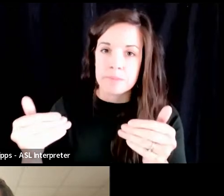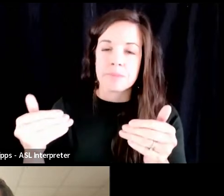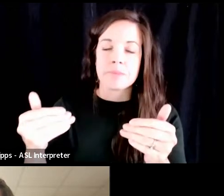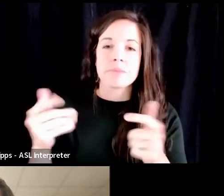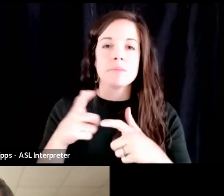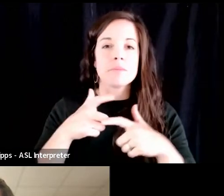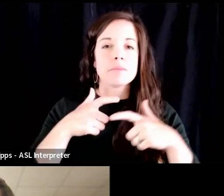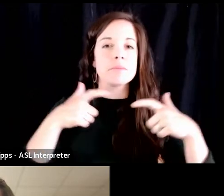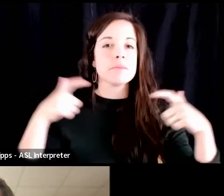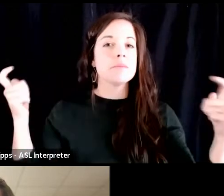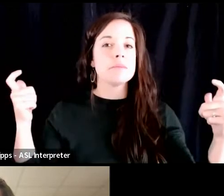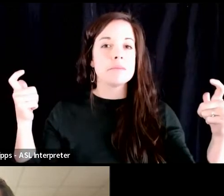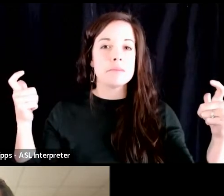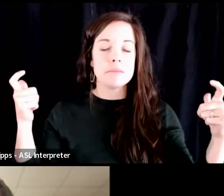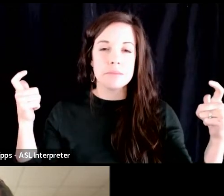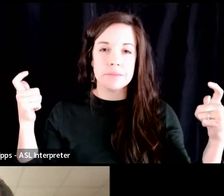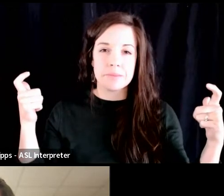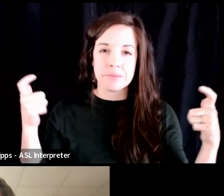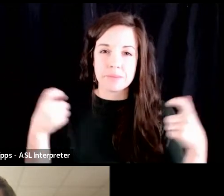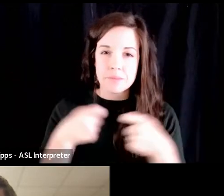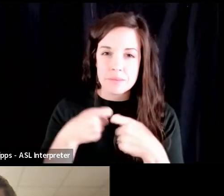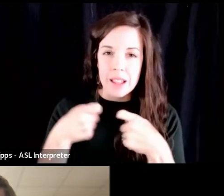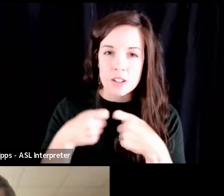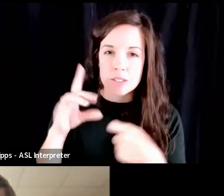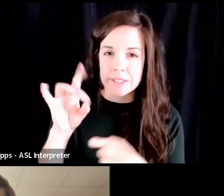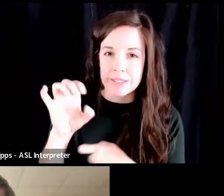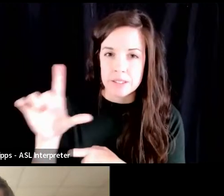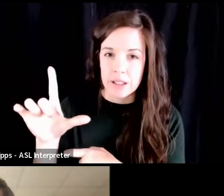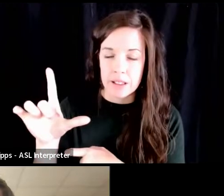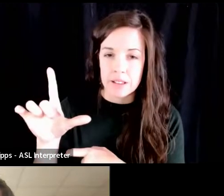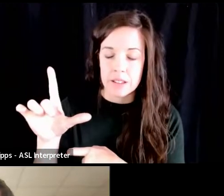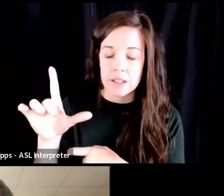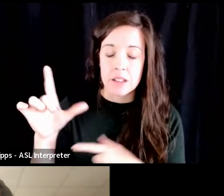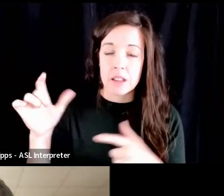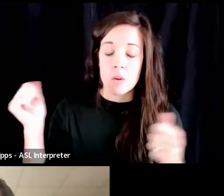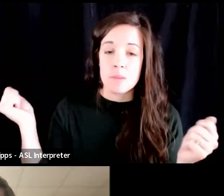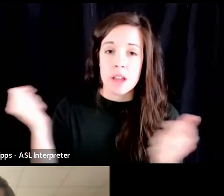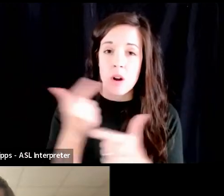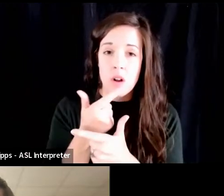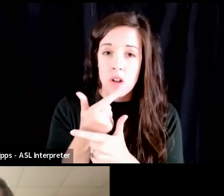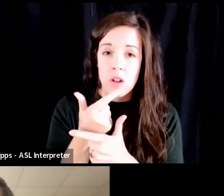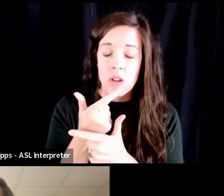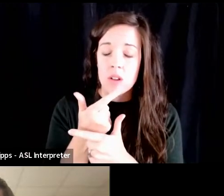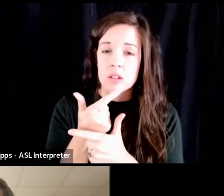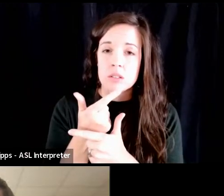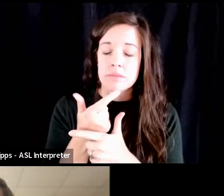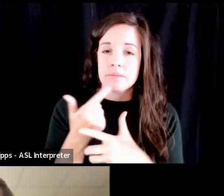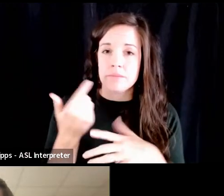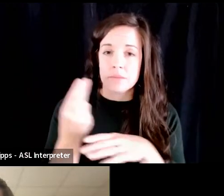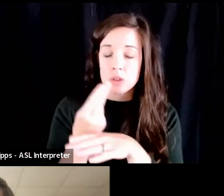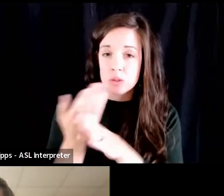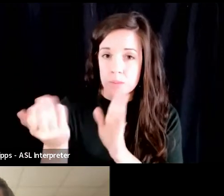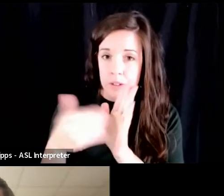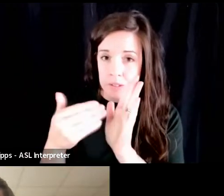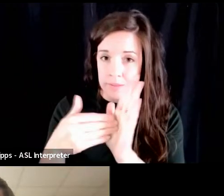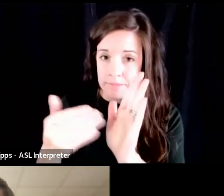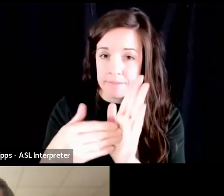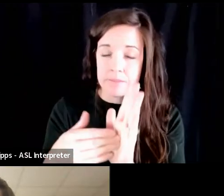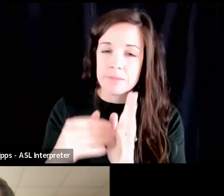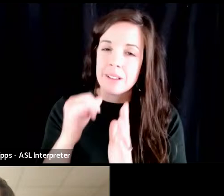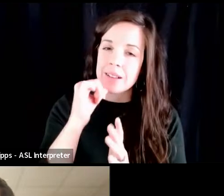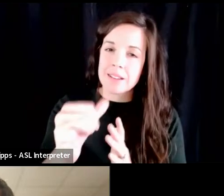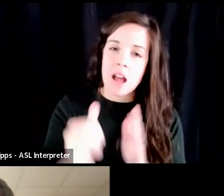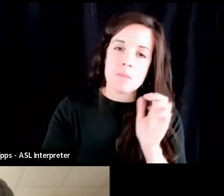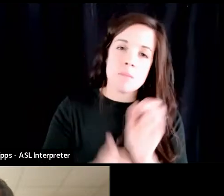larger electricity deal that would be all renewable rather than mostly fossil.